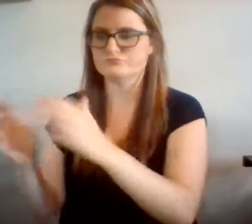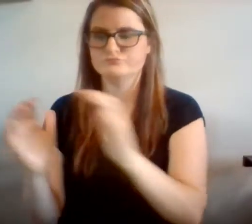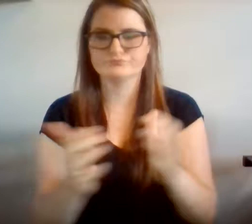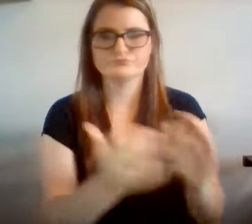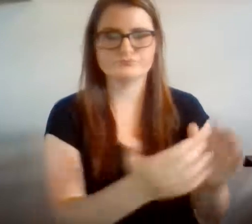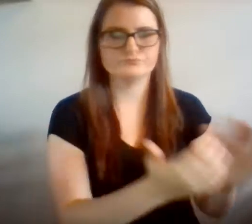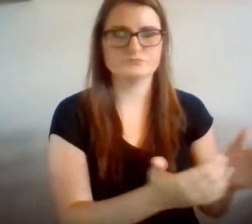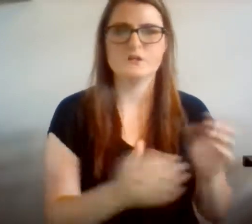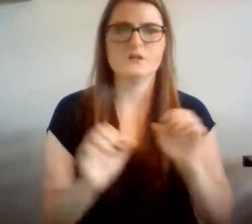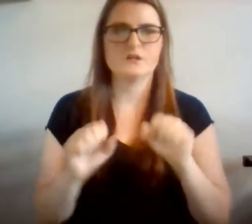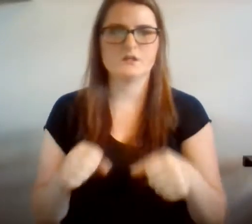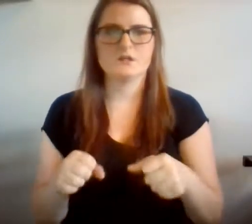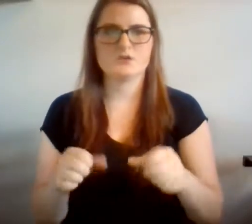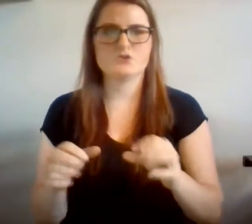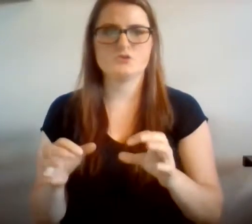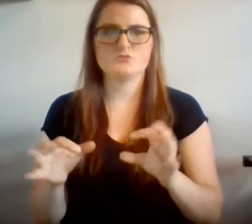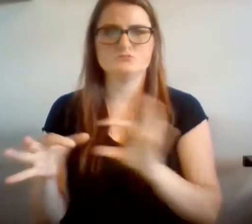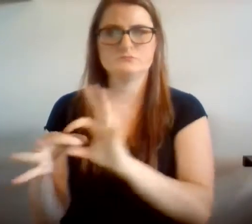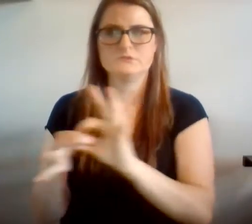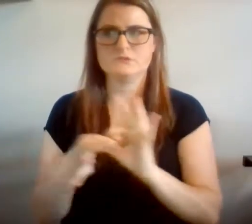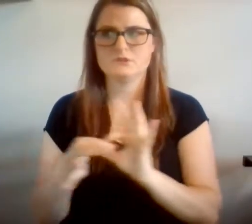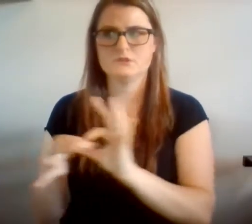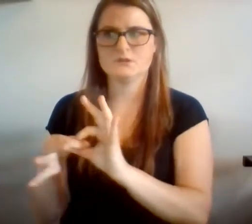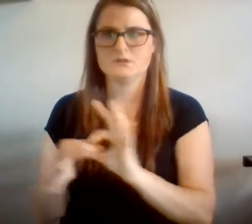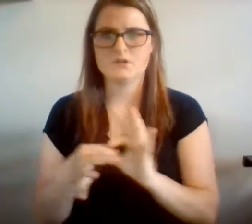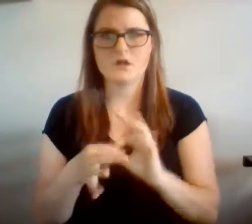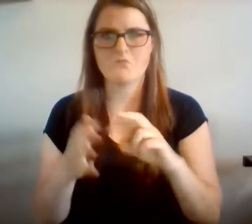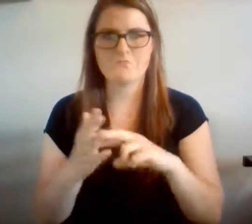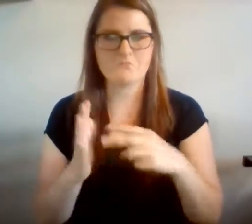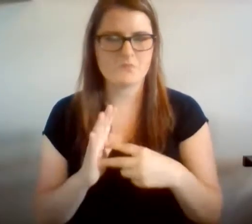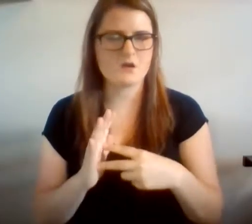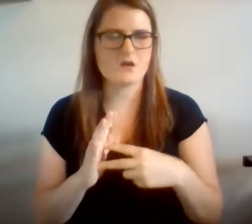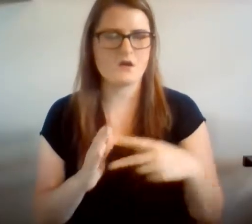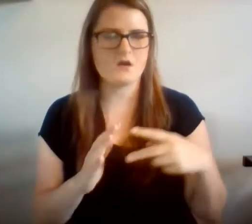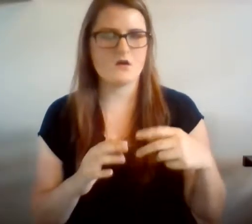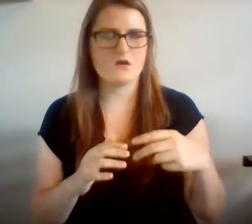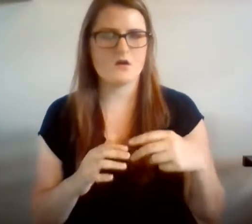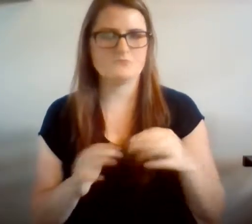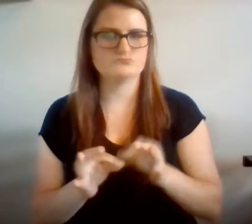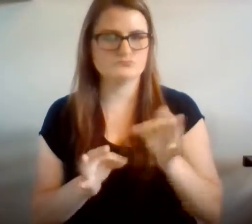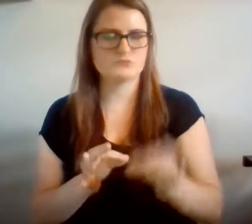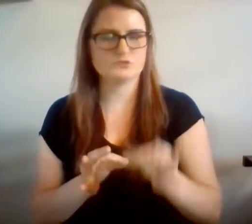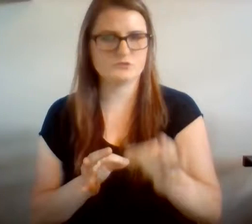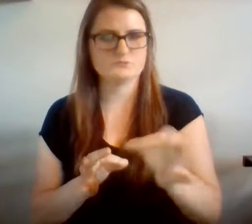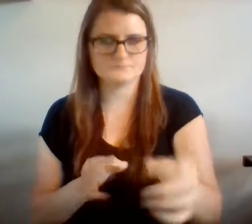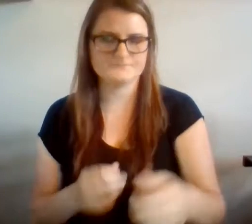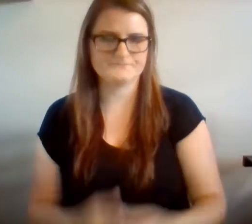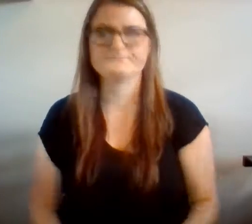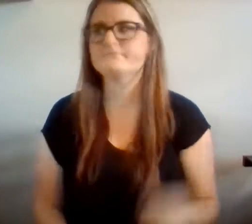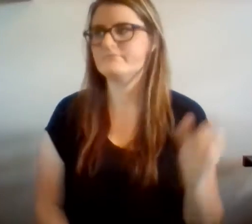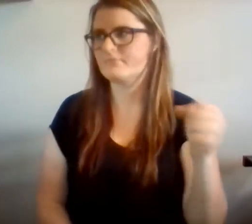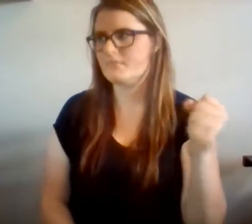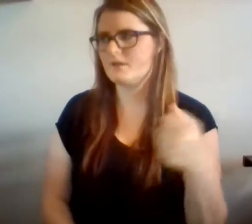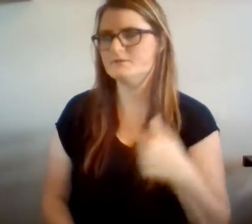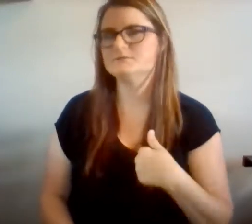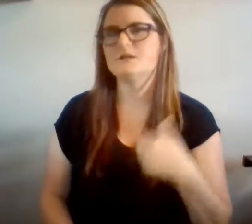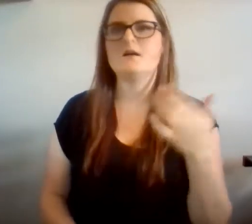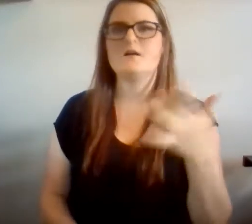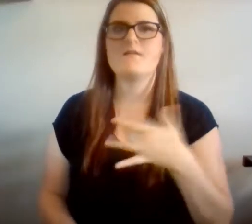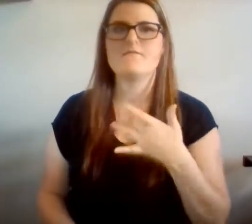procrastination. Well, I feel very experienced in writing about procrastination because that's been something that's been